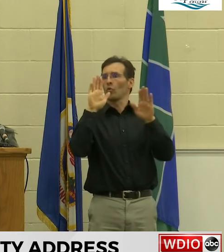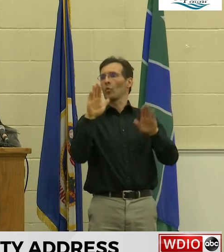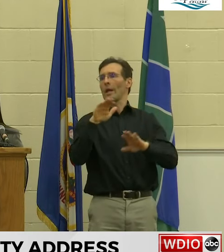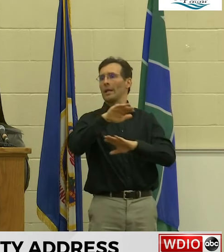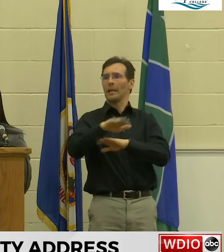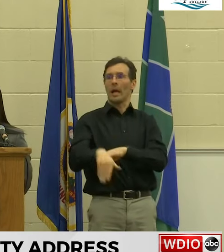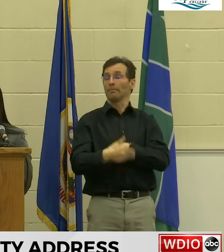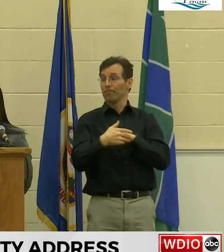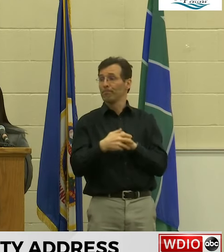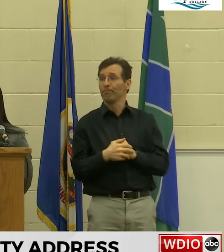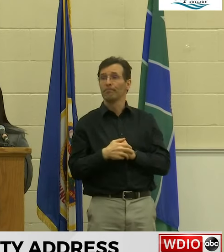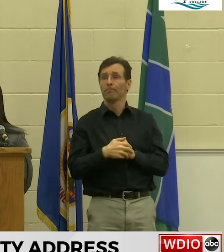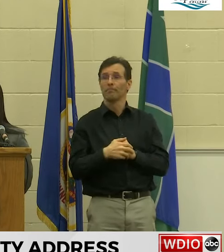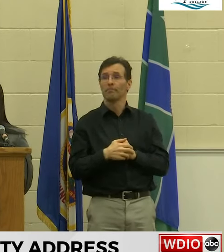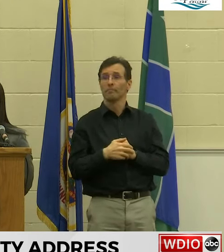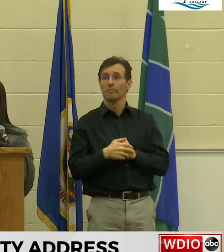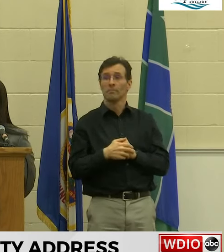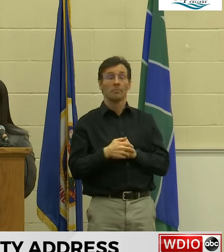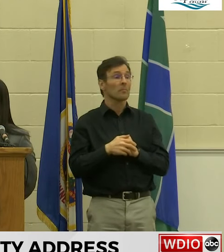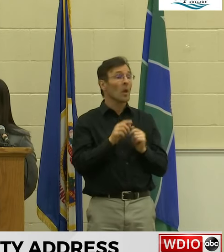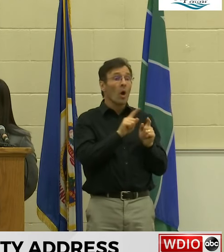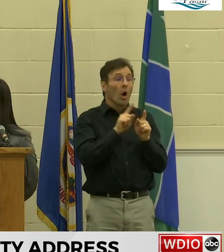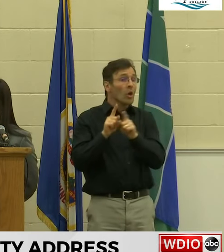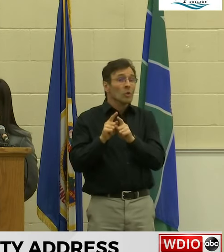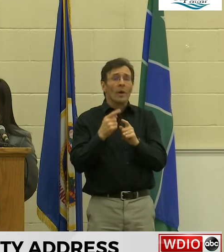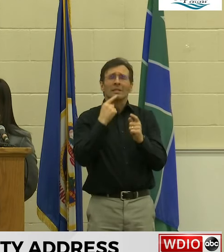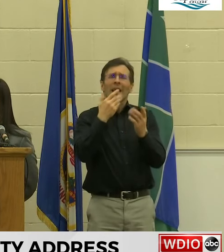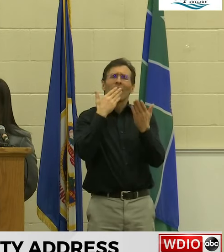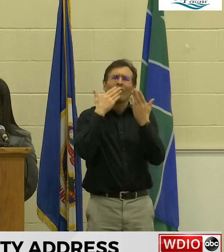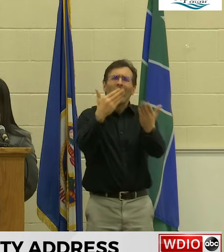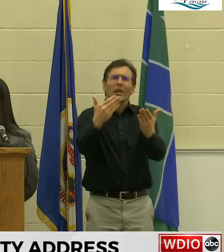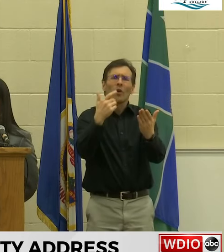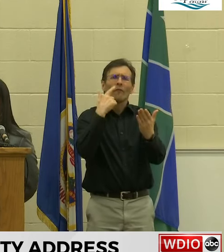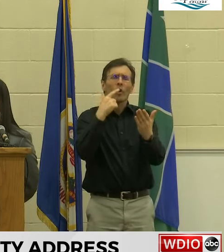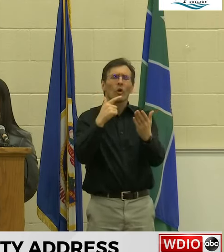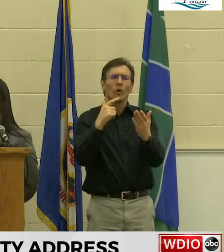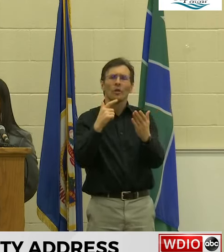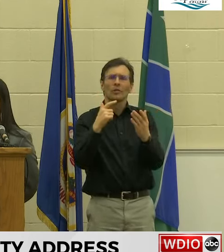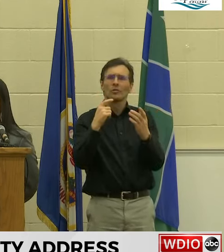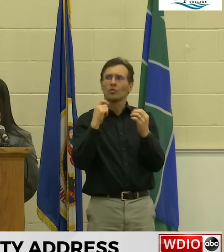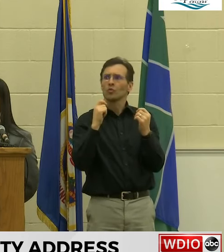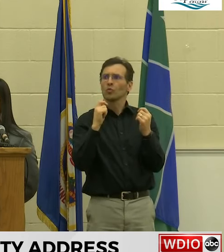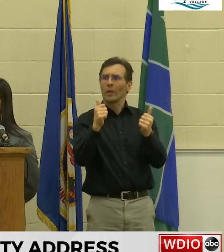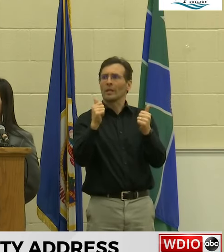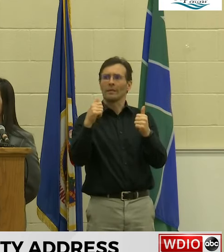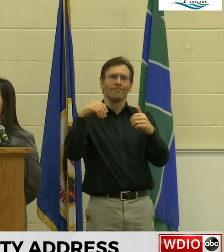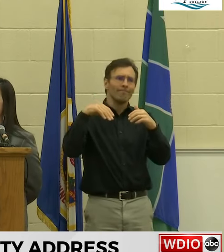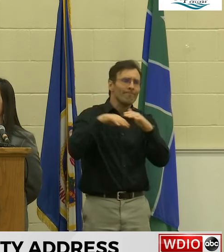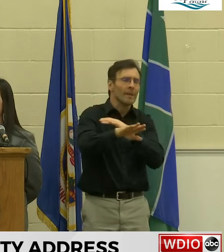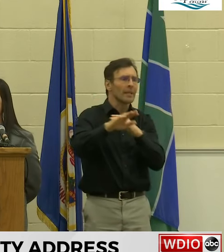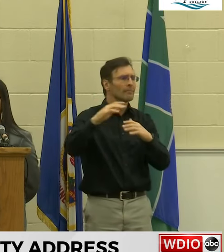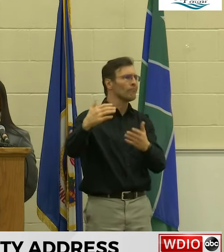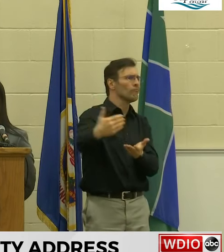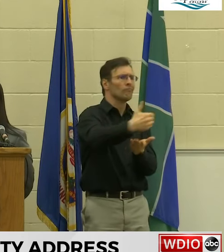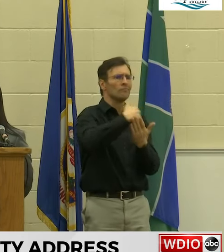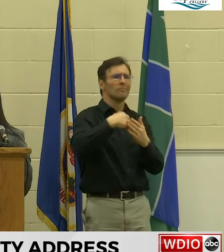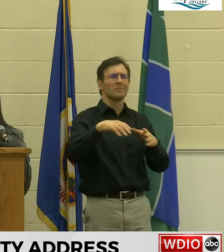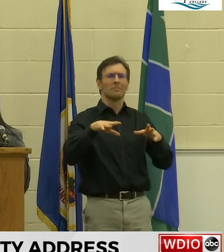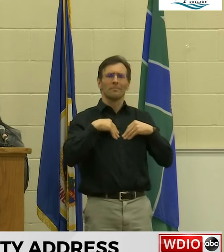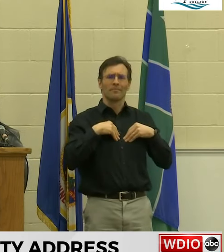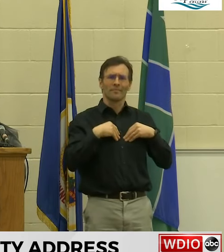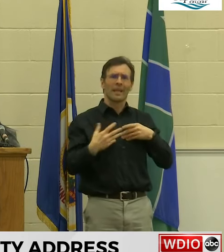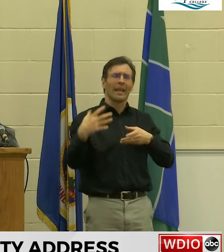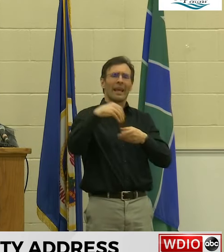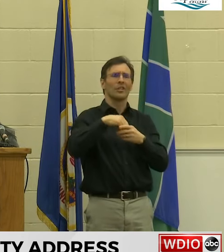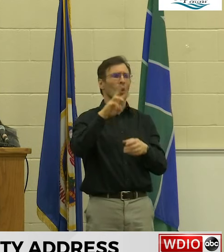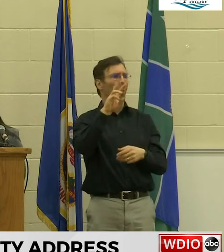night. And I also want to say thank you so much for swiftly swooping in and embracing all of us here tonight right on into